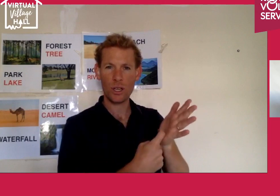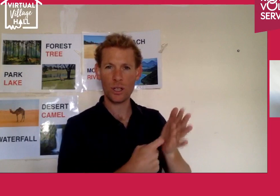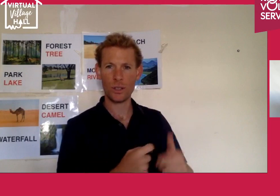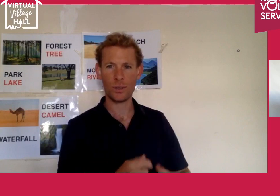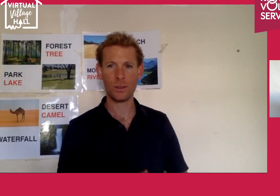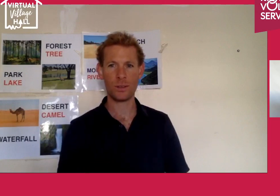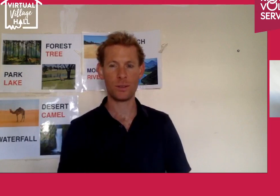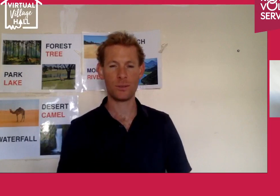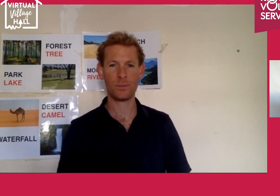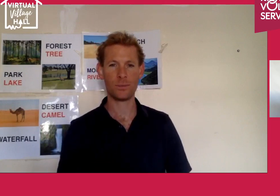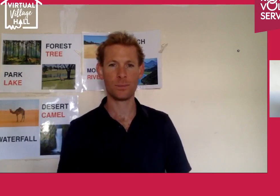River.